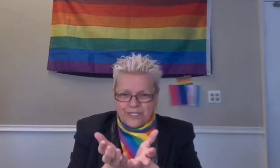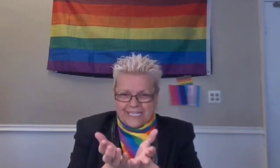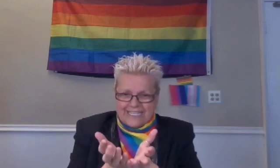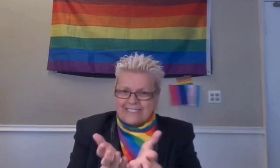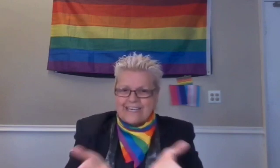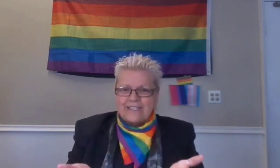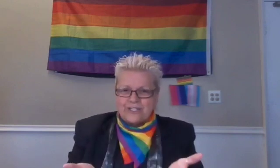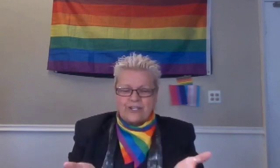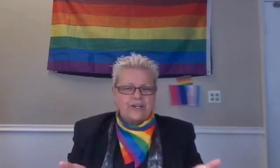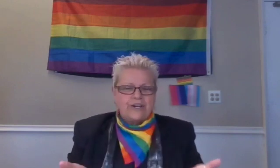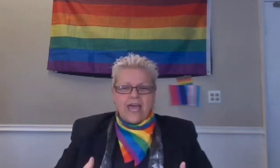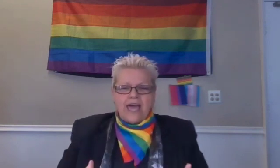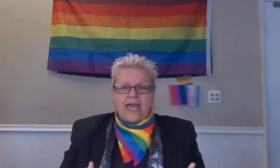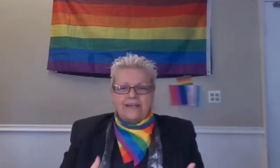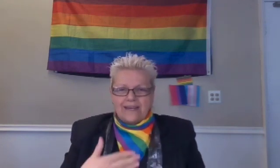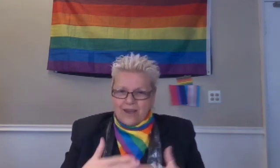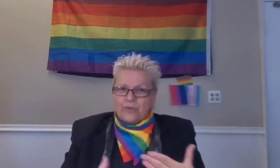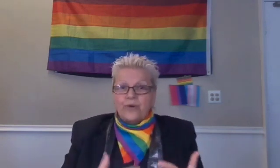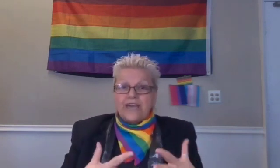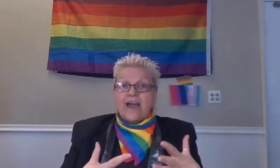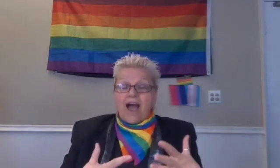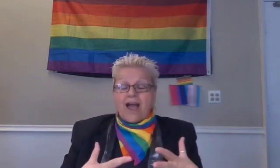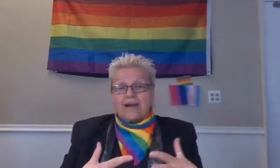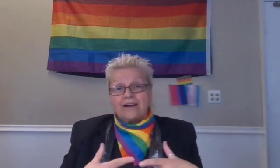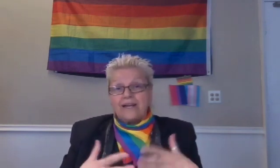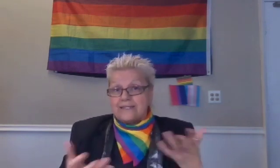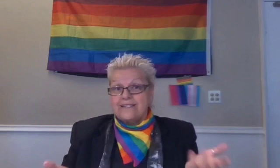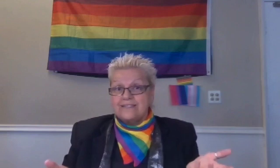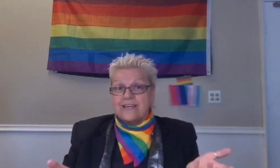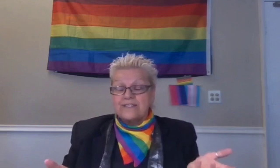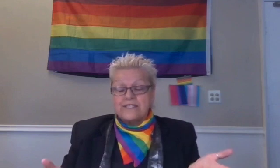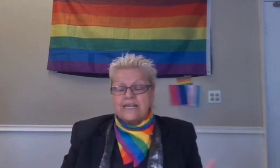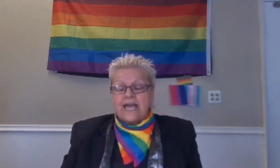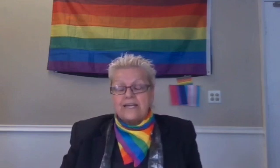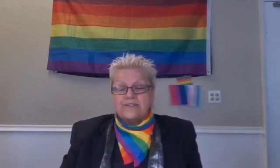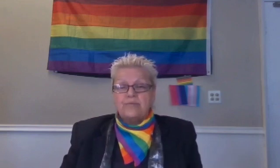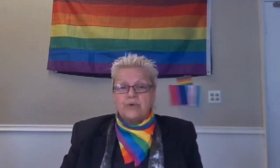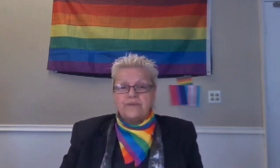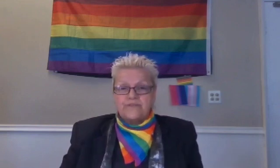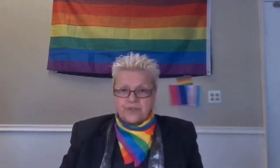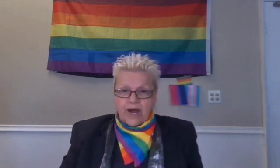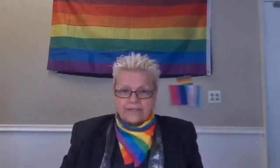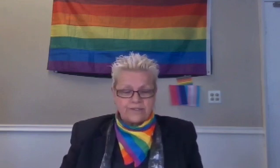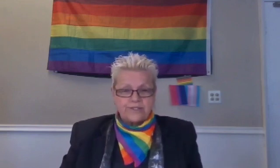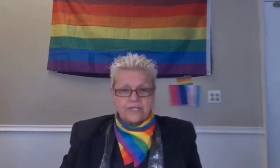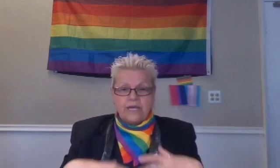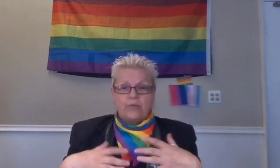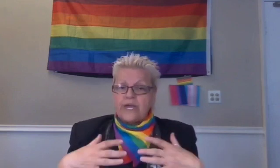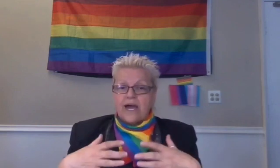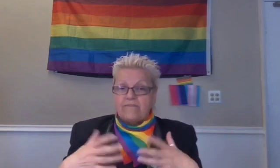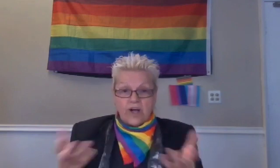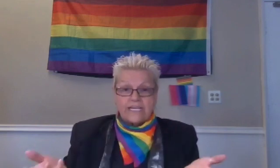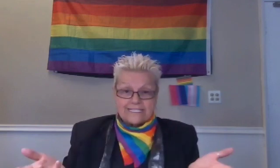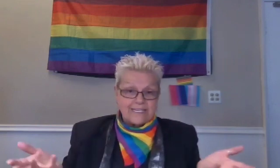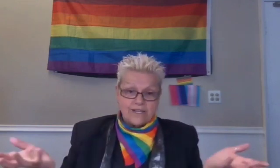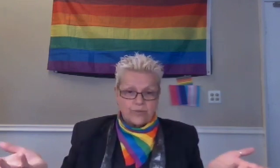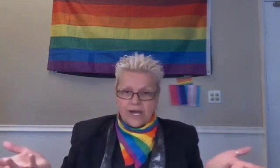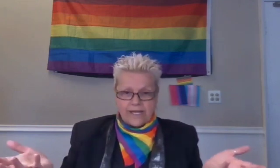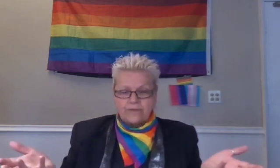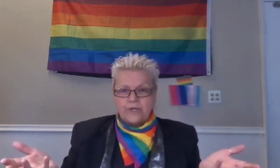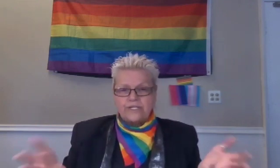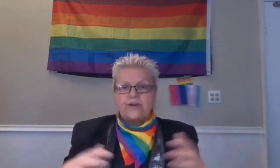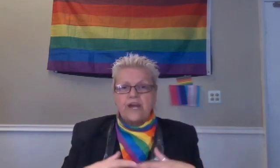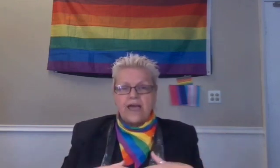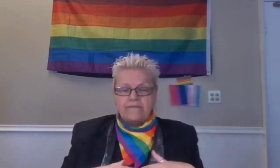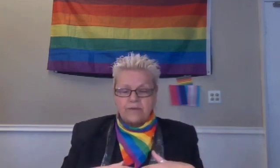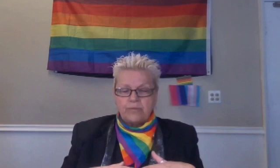the community center, and we are discussing as a board of directors. We are volunteer